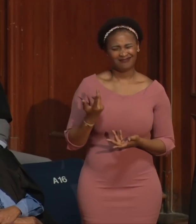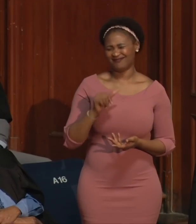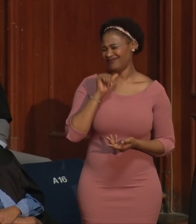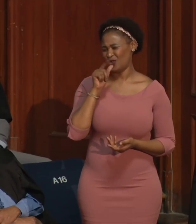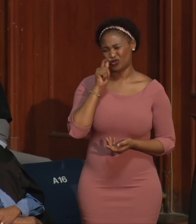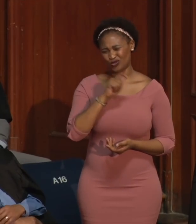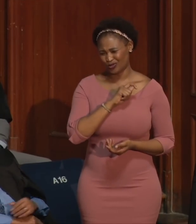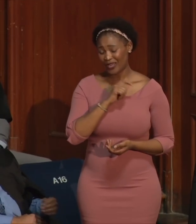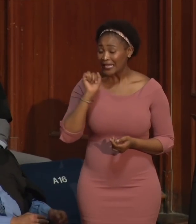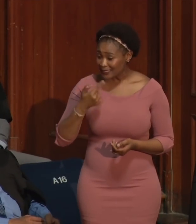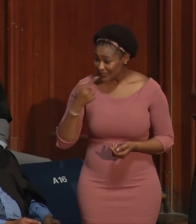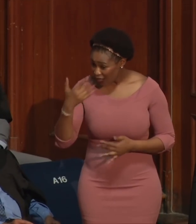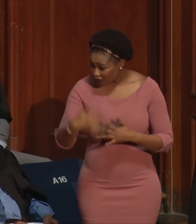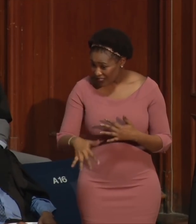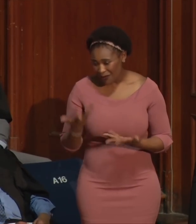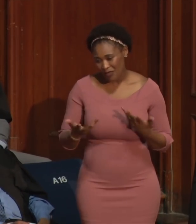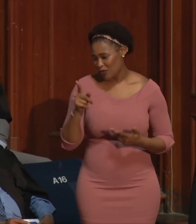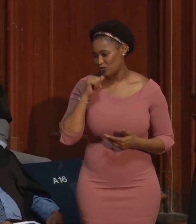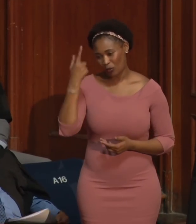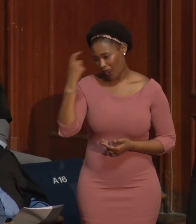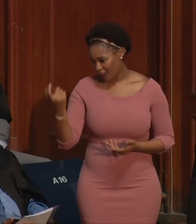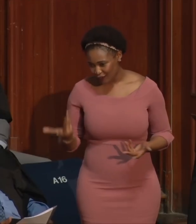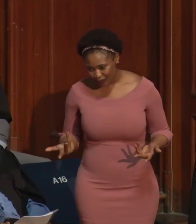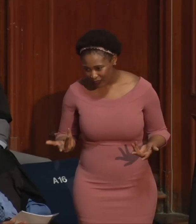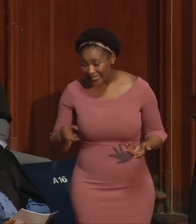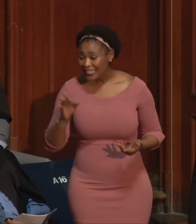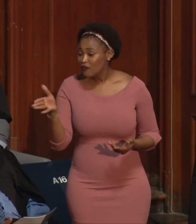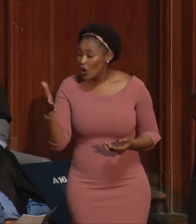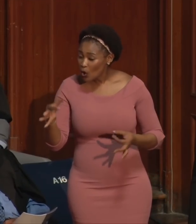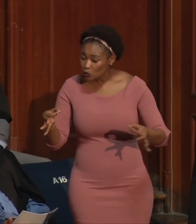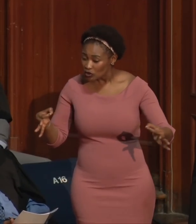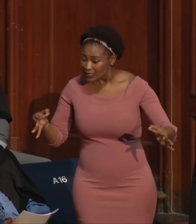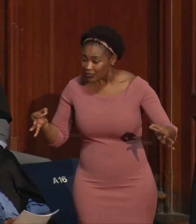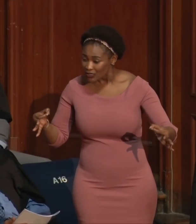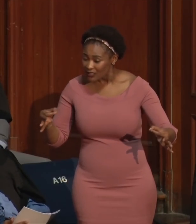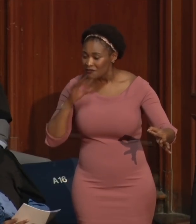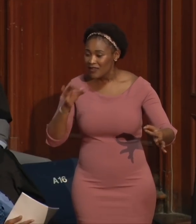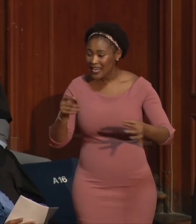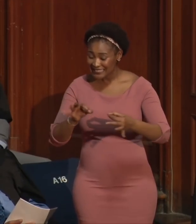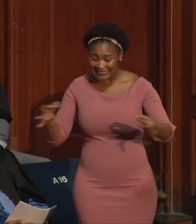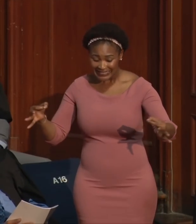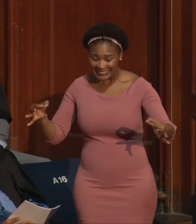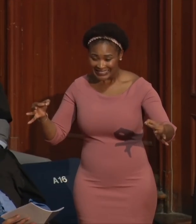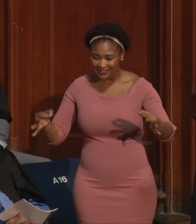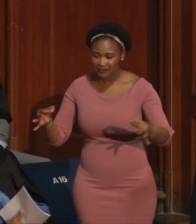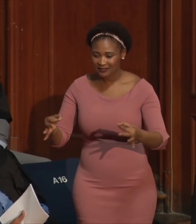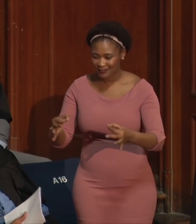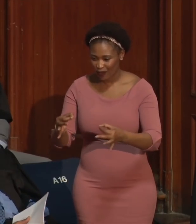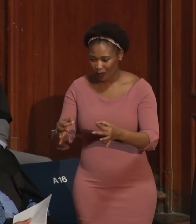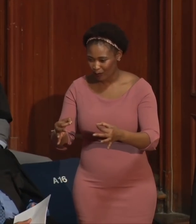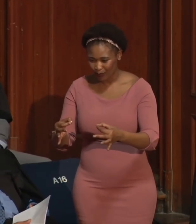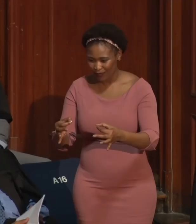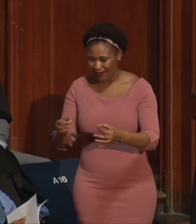after I have told you. If there is no tension, the rubber band flops. Nothing moves, there's